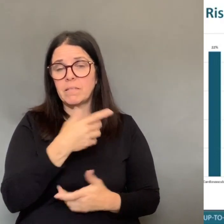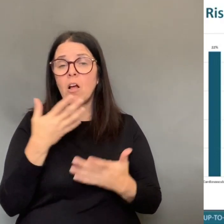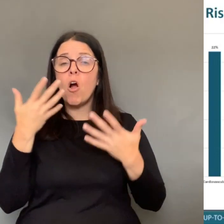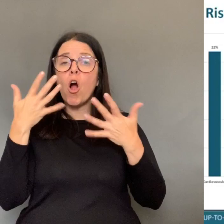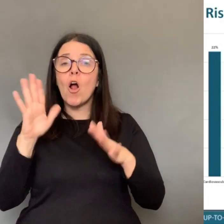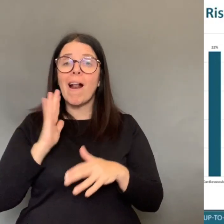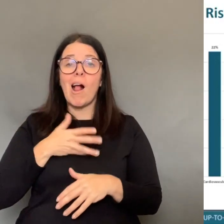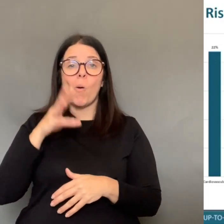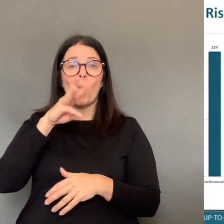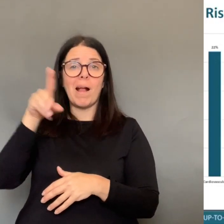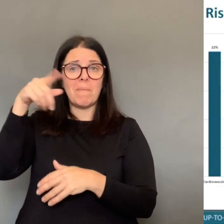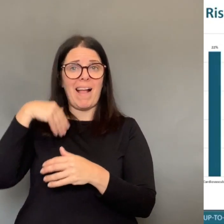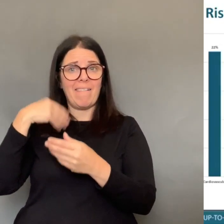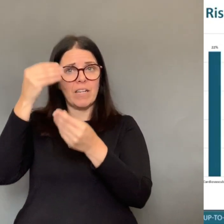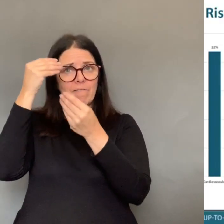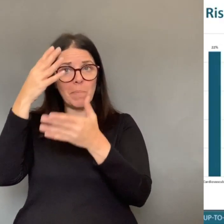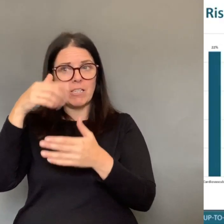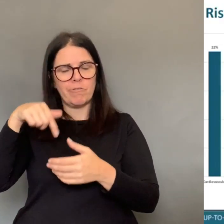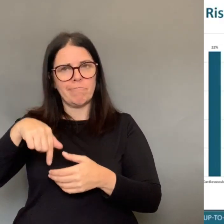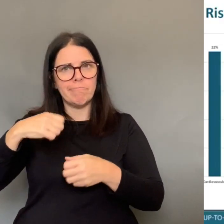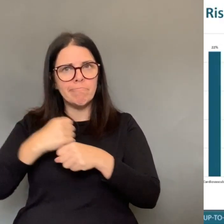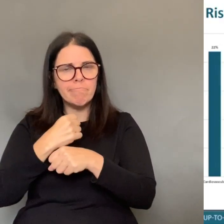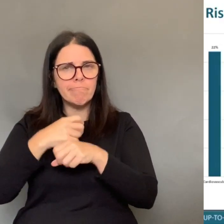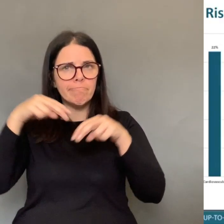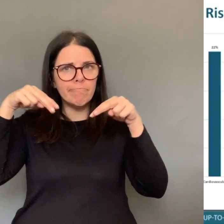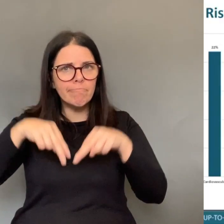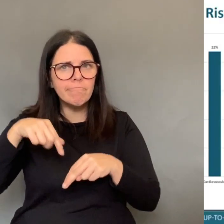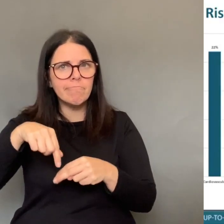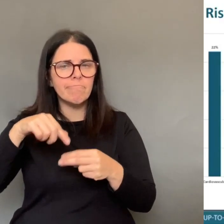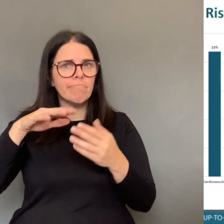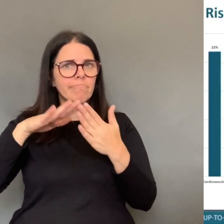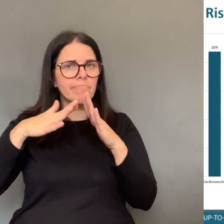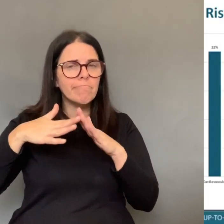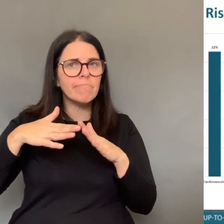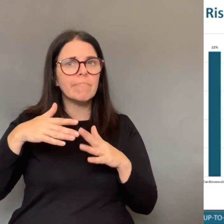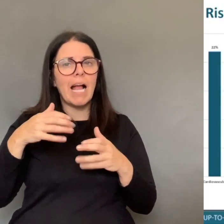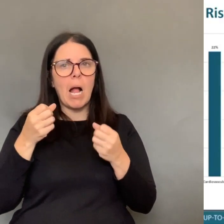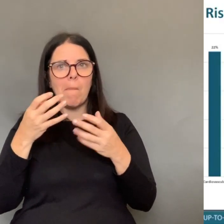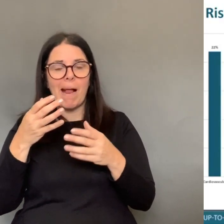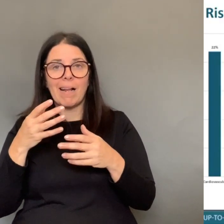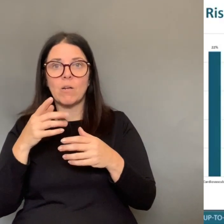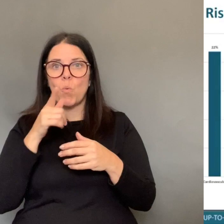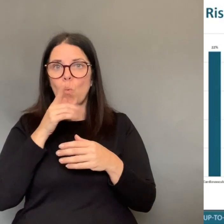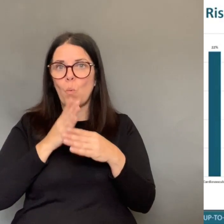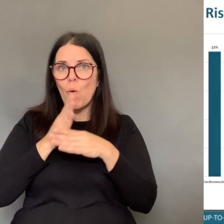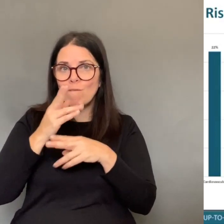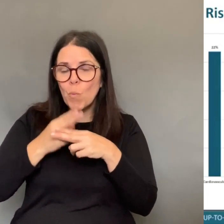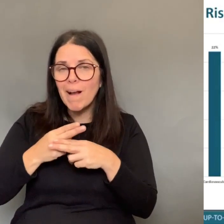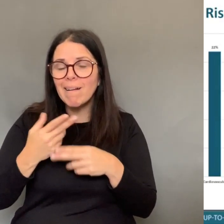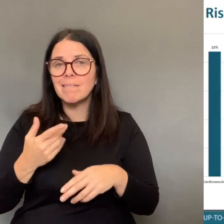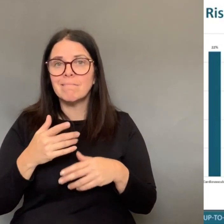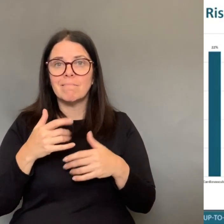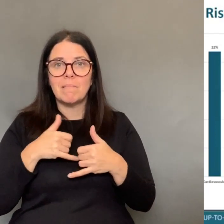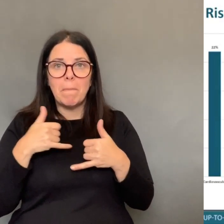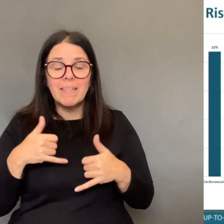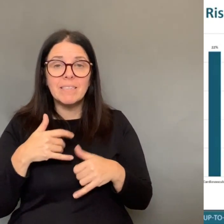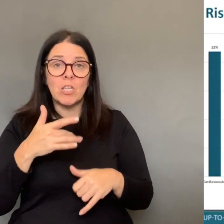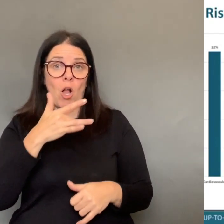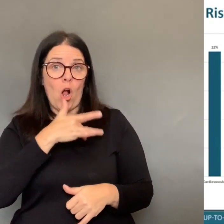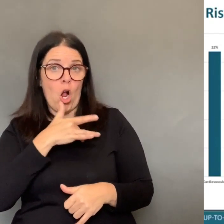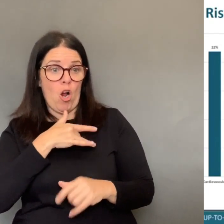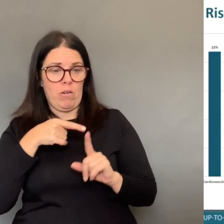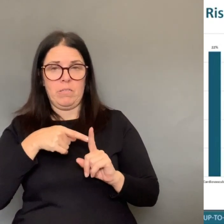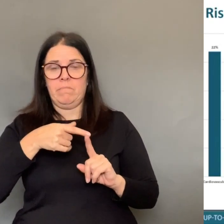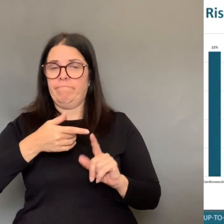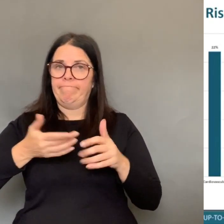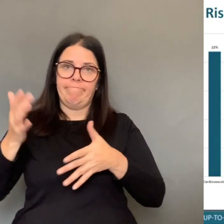behaviors and pay attention to improving our health. Obesity, smoking, cardiovascular diseases are a big concern in our community, and